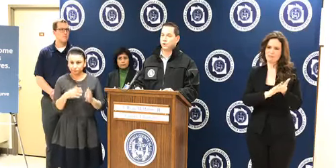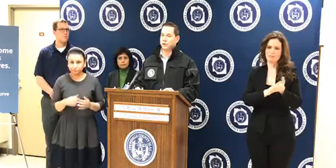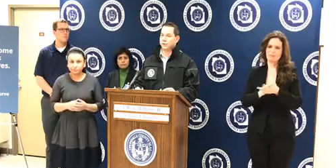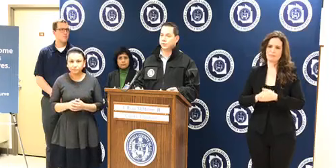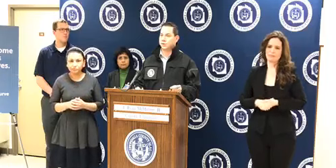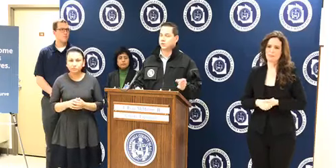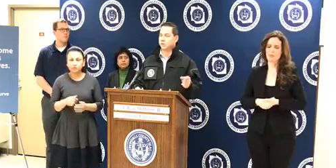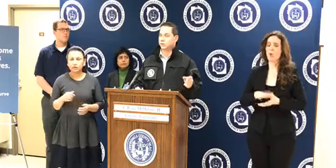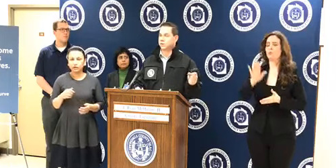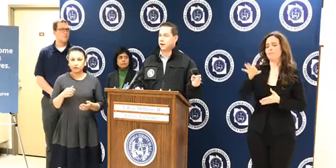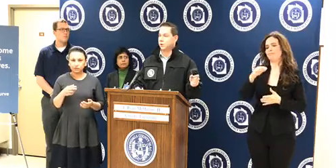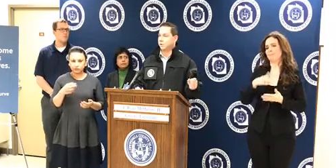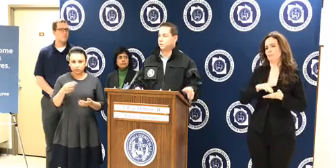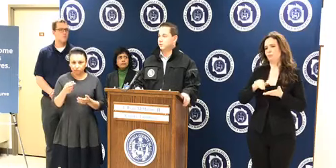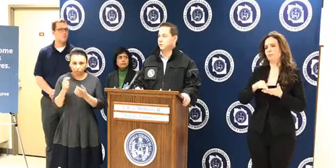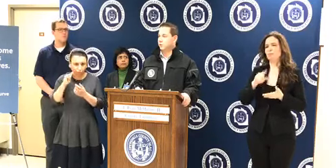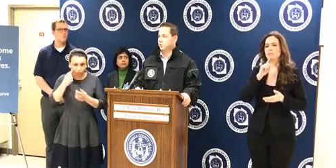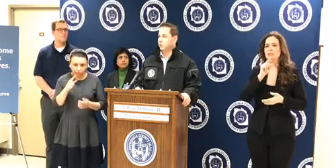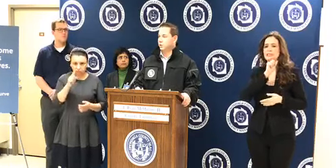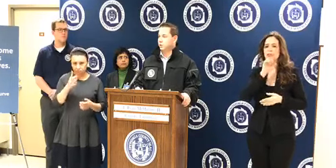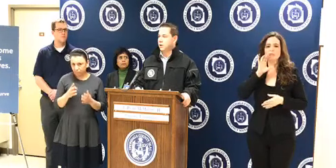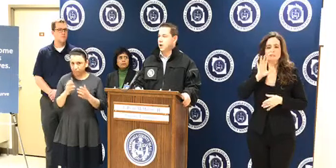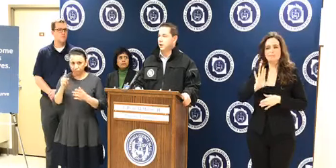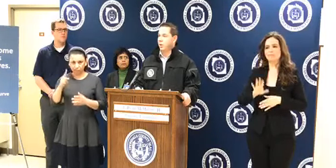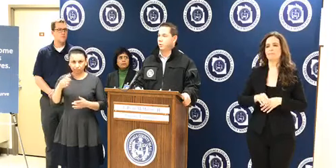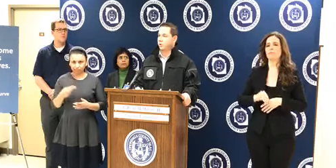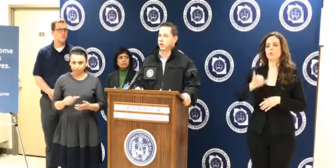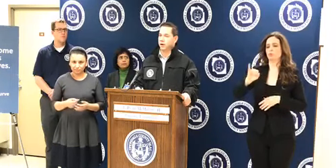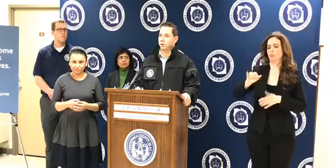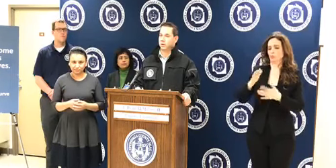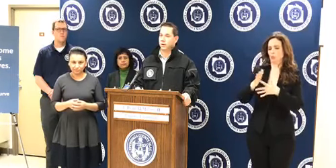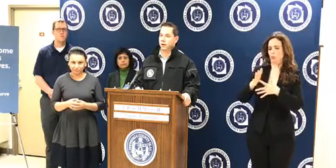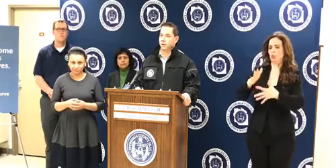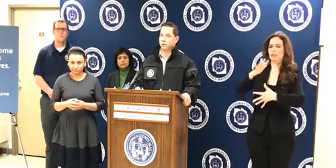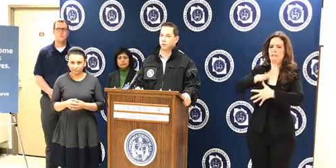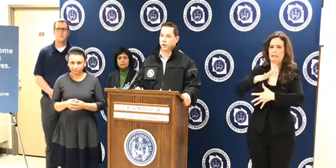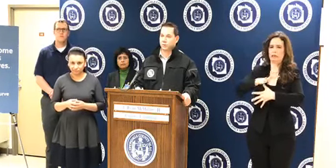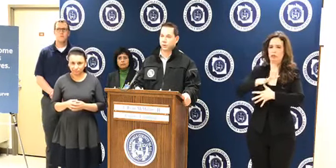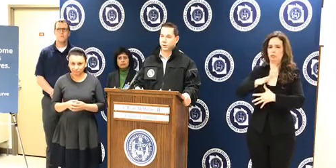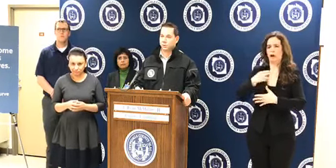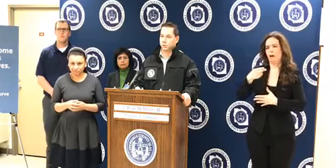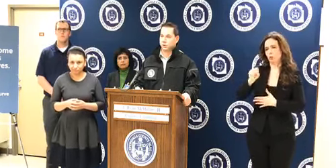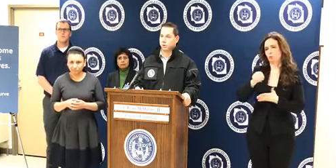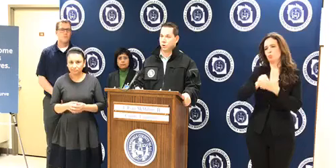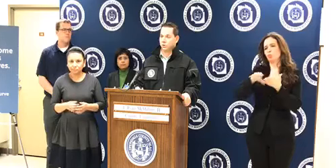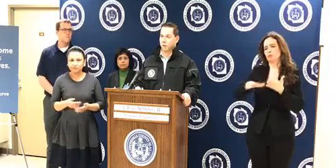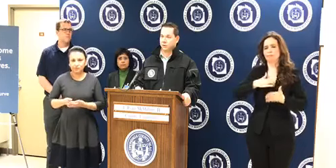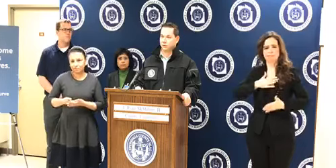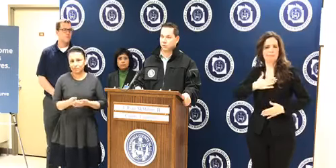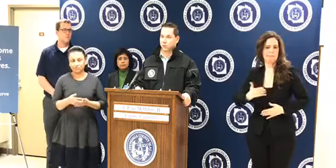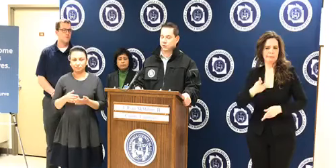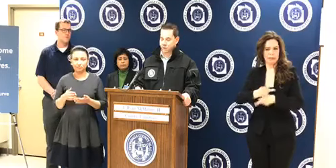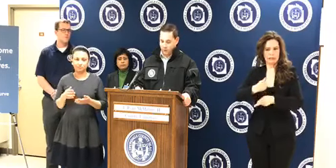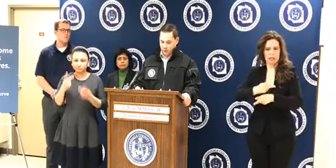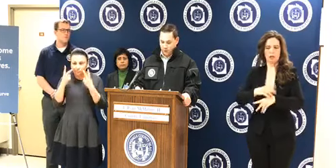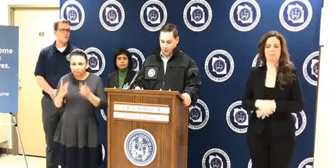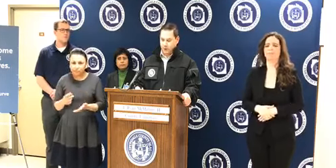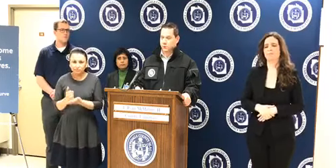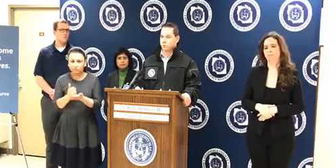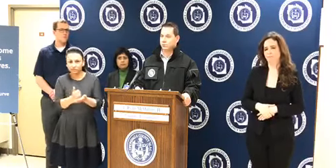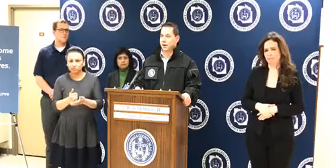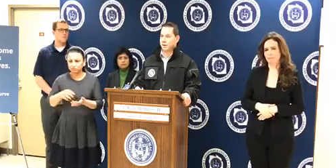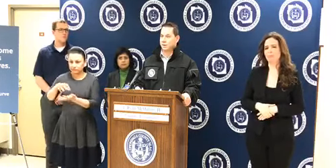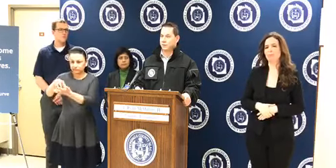consider using service hours if these individuals help out with child care throughout the weeks within their own respective communities.